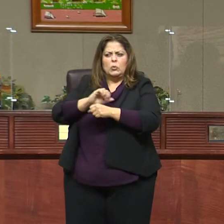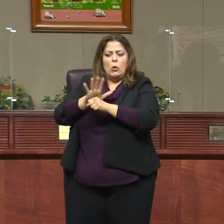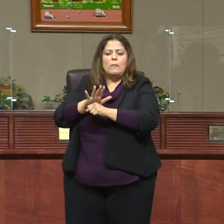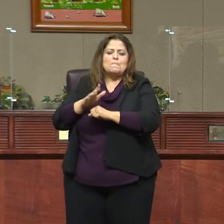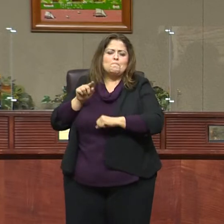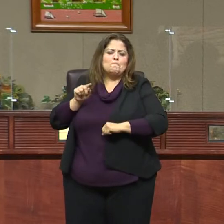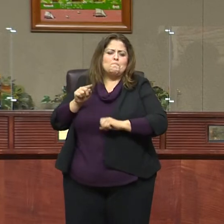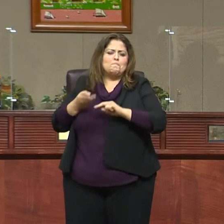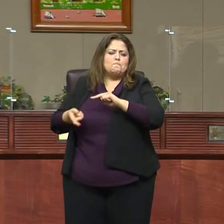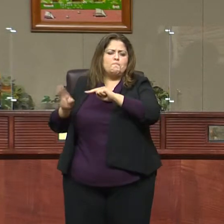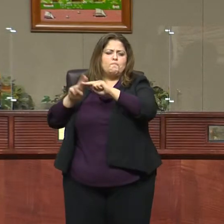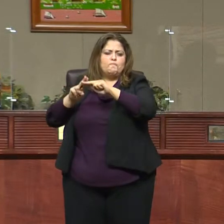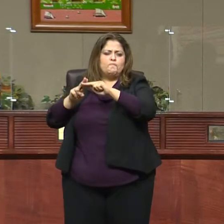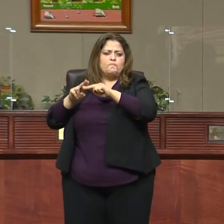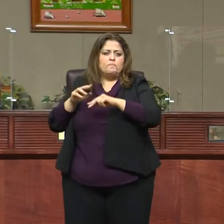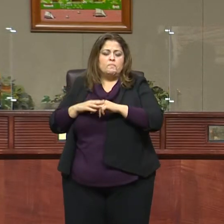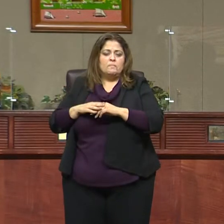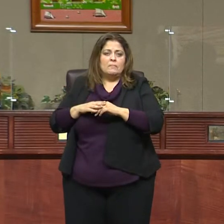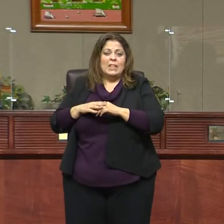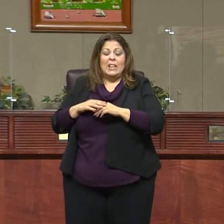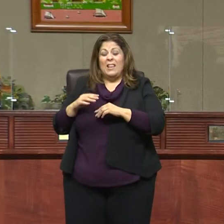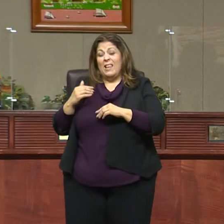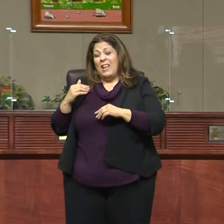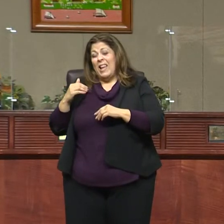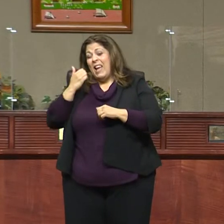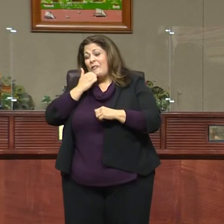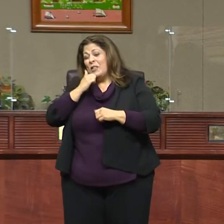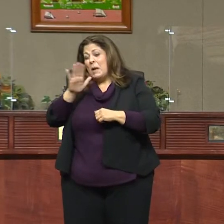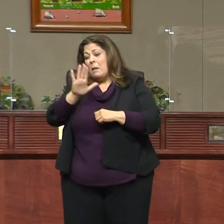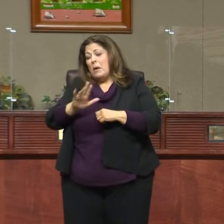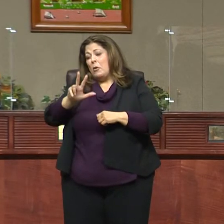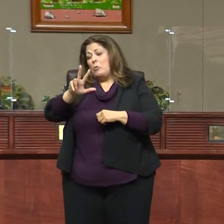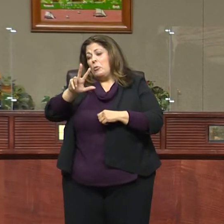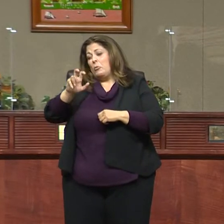Some average 300 plus new cases every day.